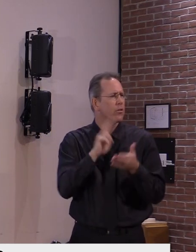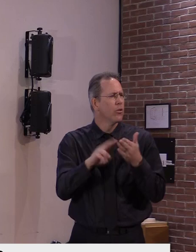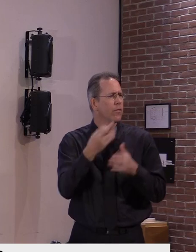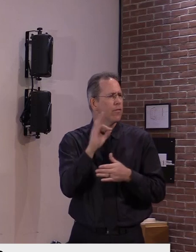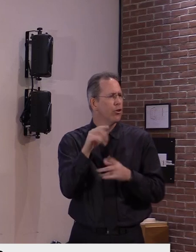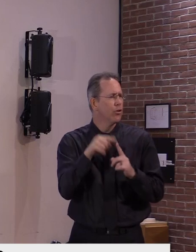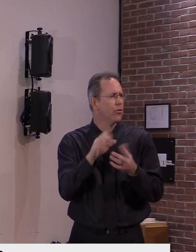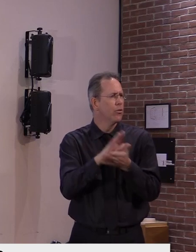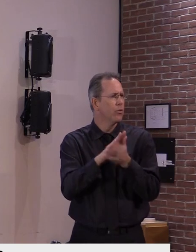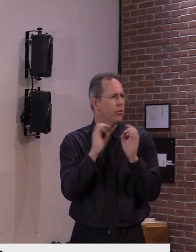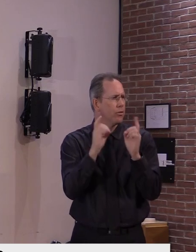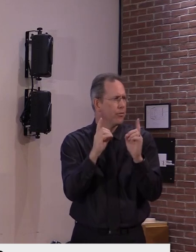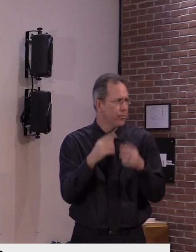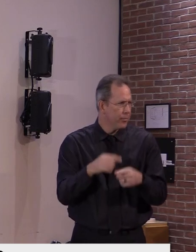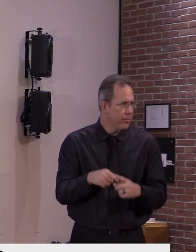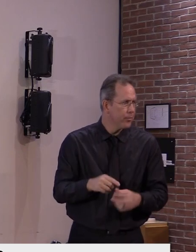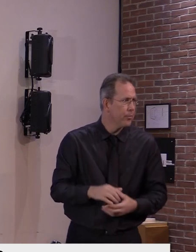mechanism